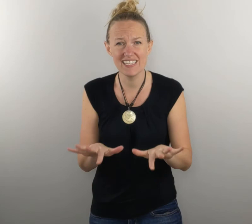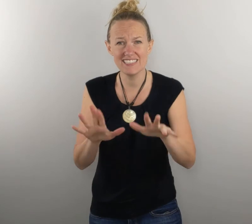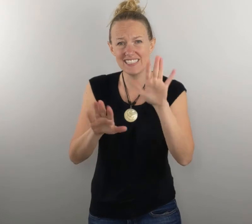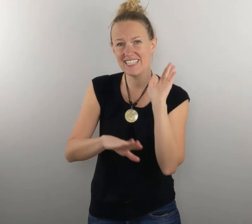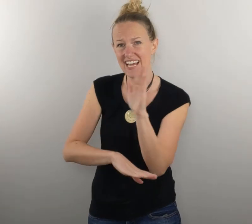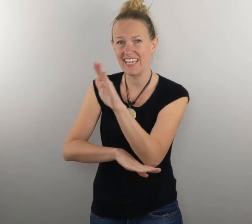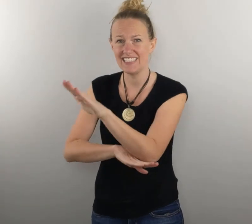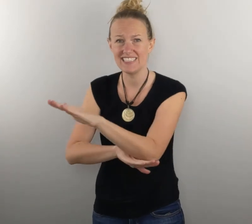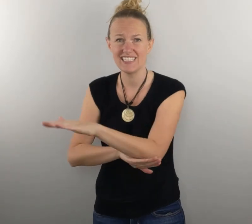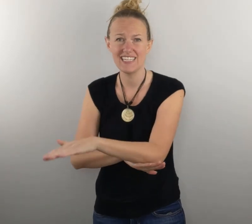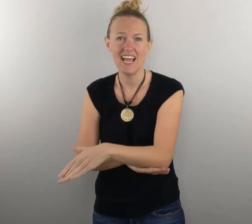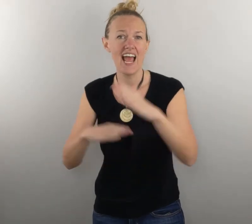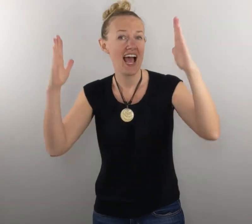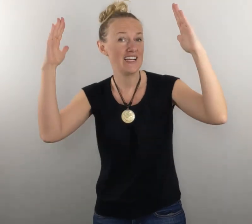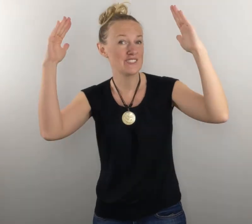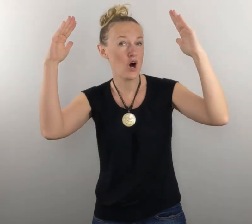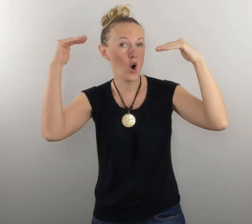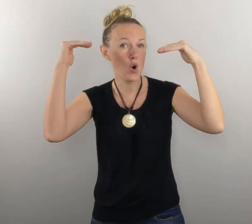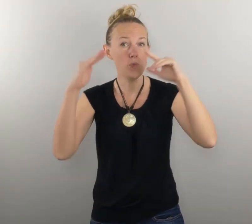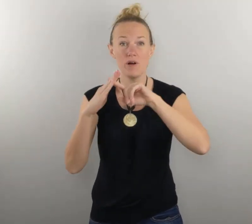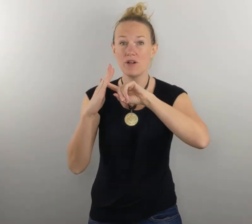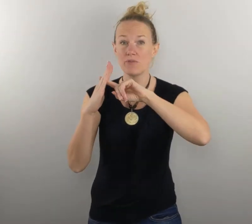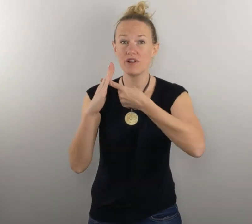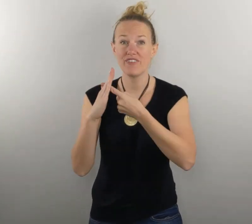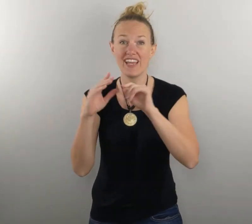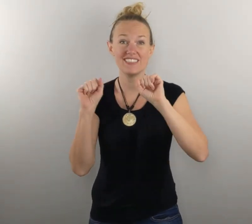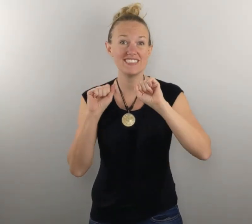floods the night as hope prevails to